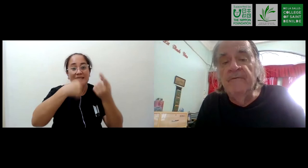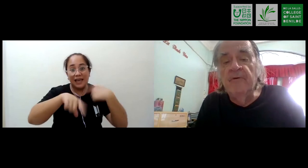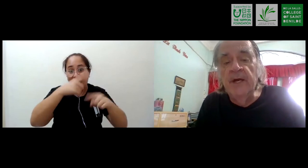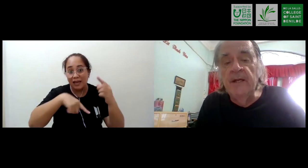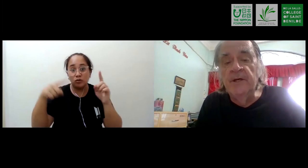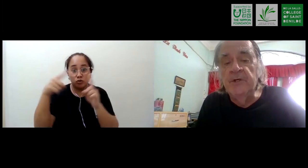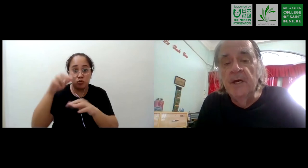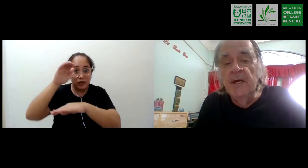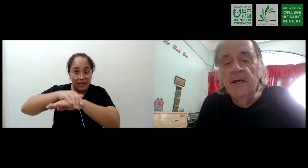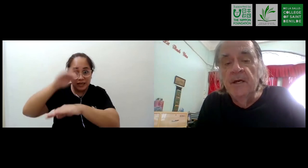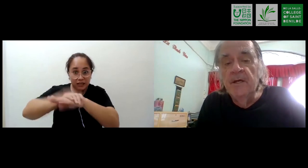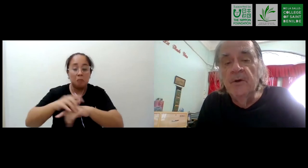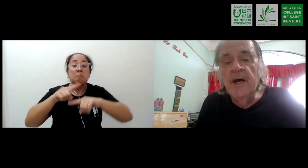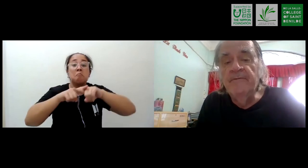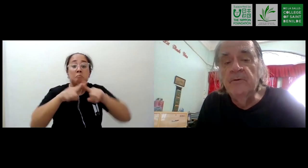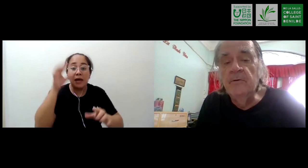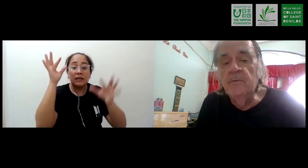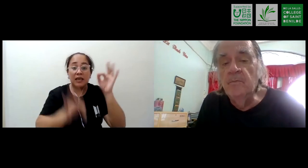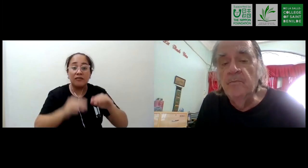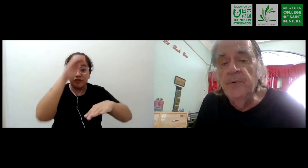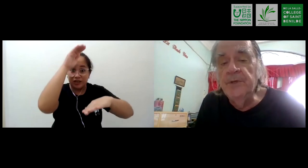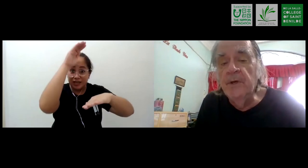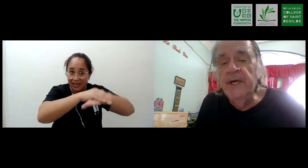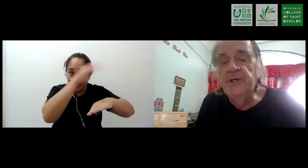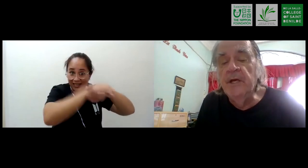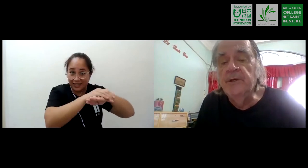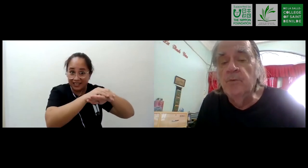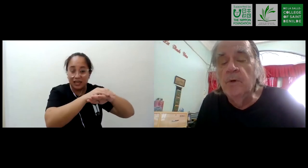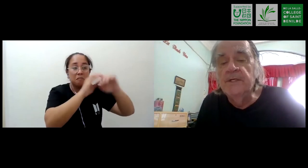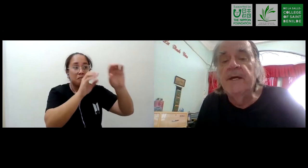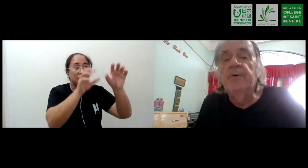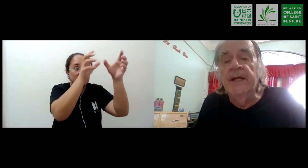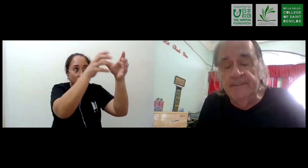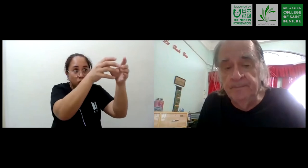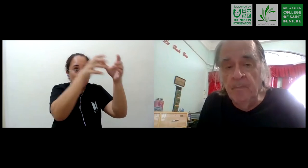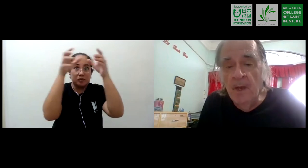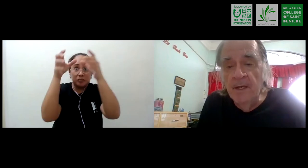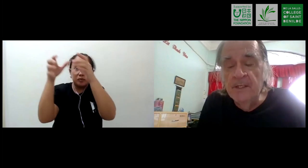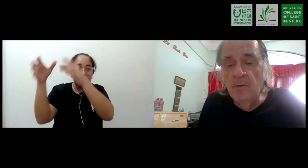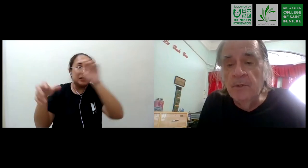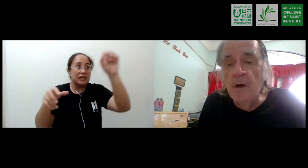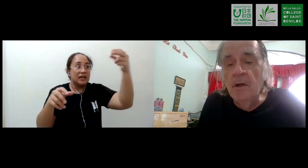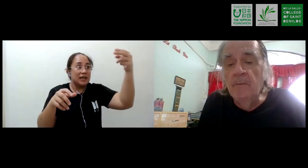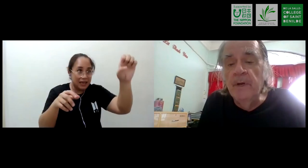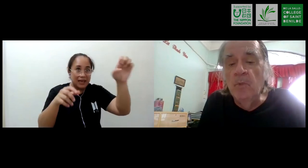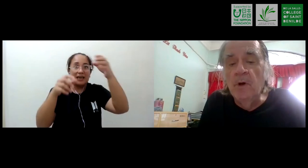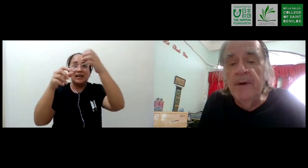for English, you have to put each English word separately. So we'll talk a little bit more about